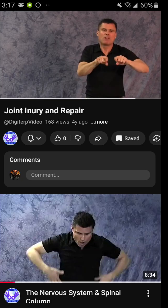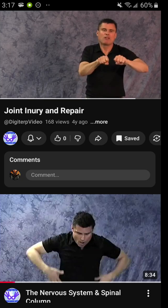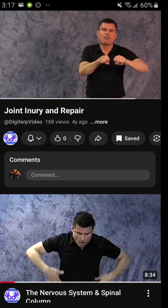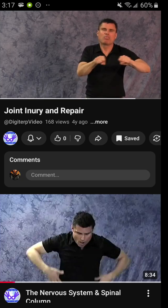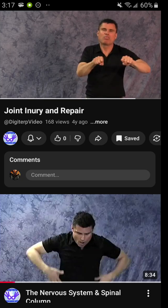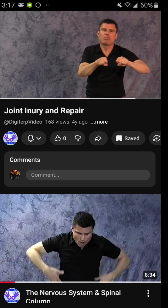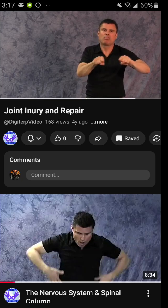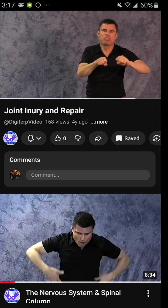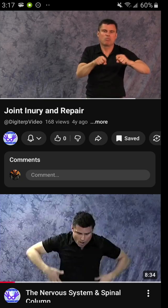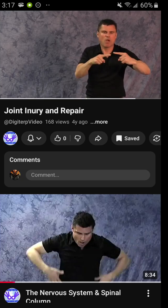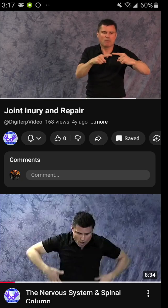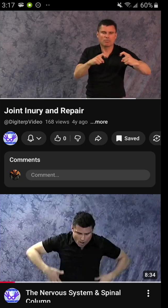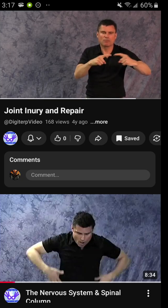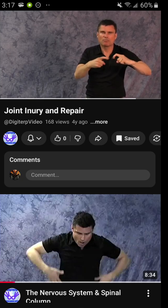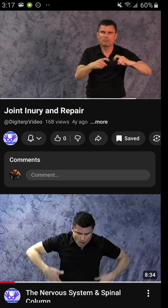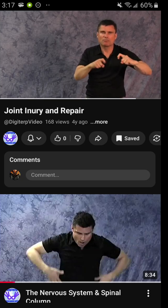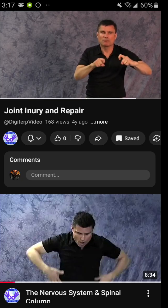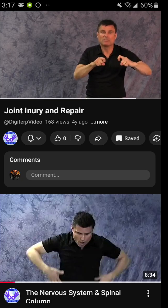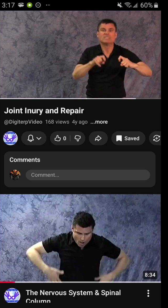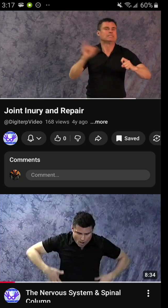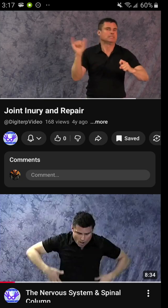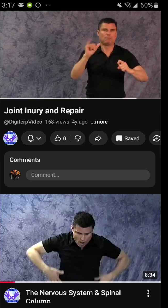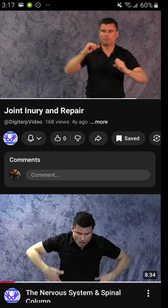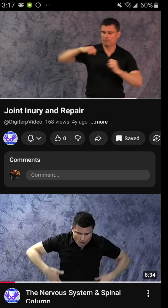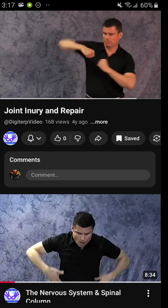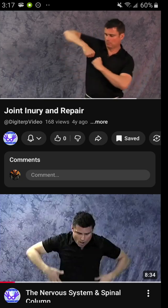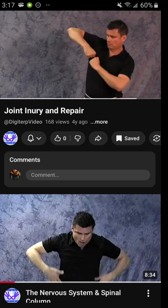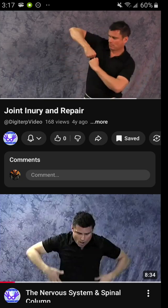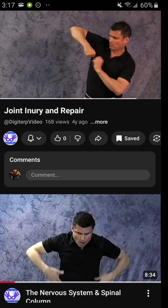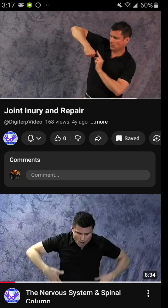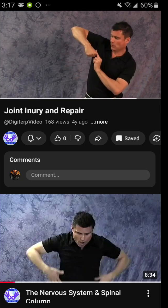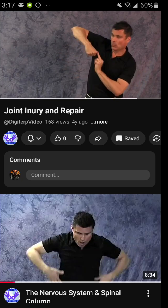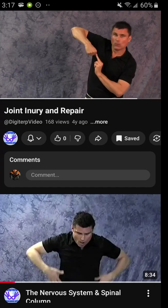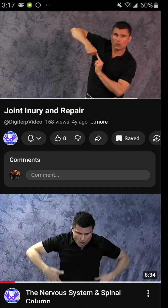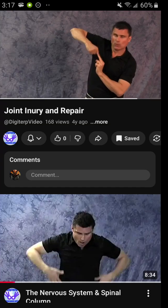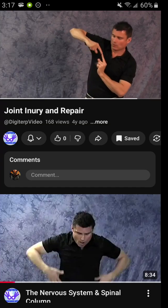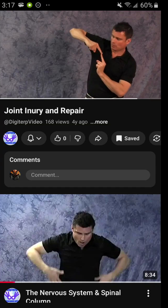medical procedure.